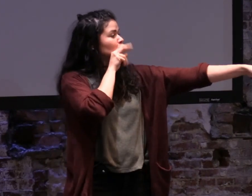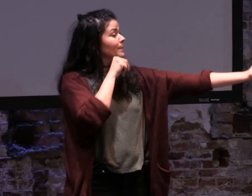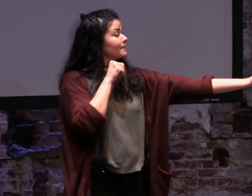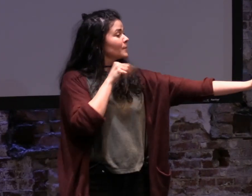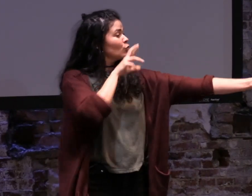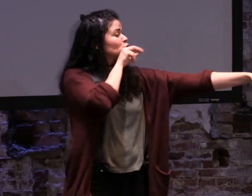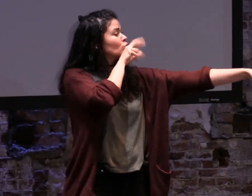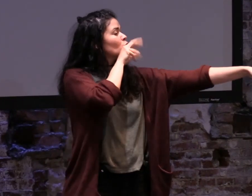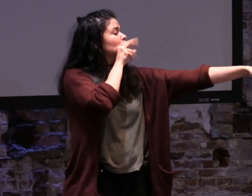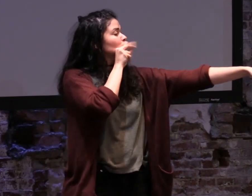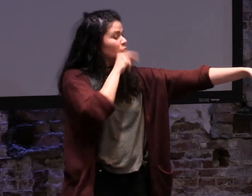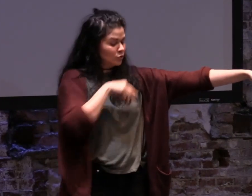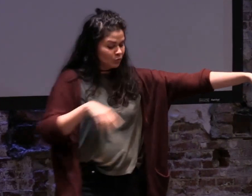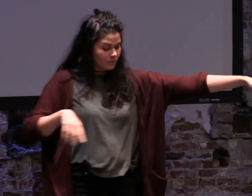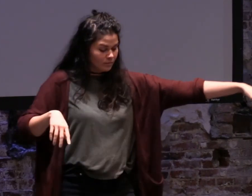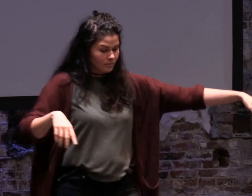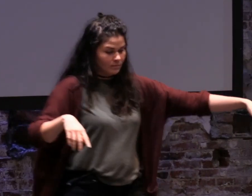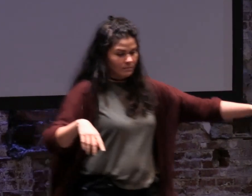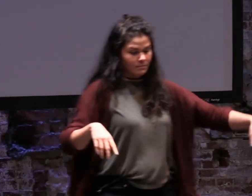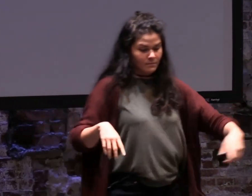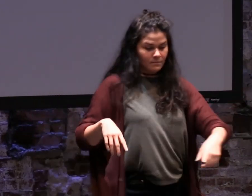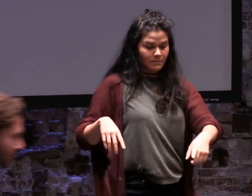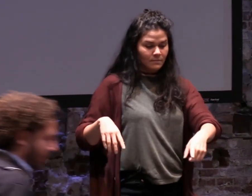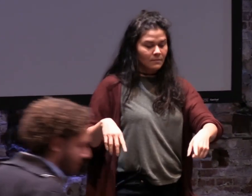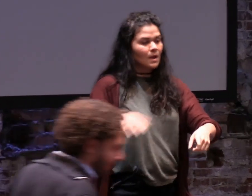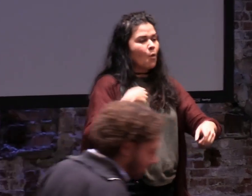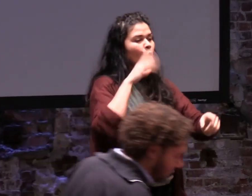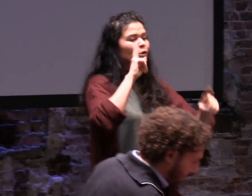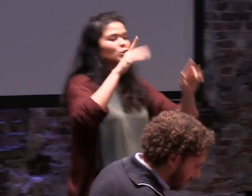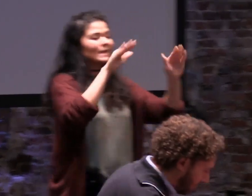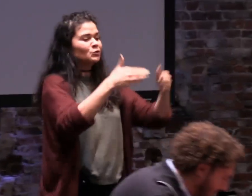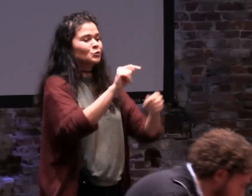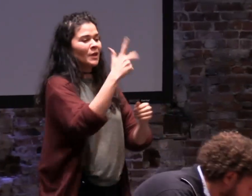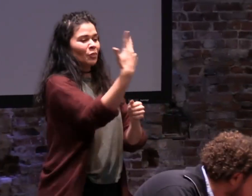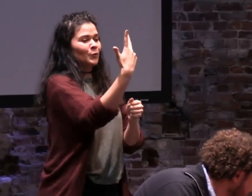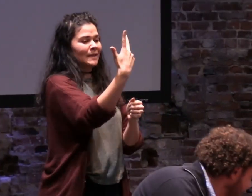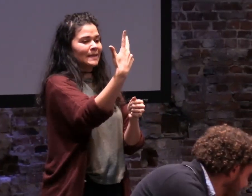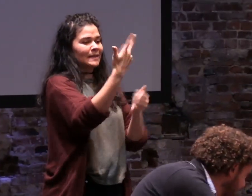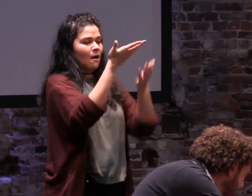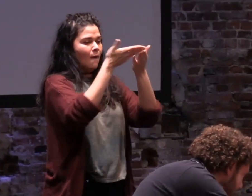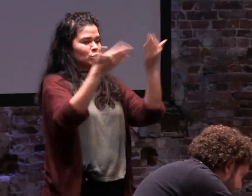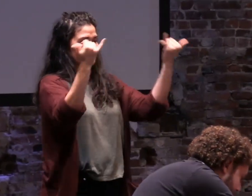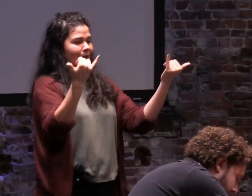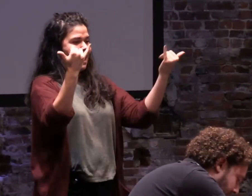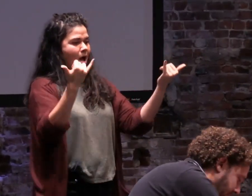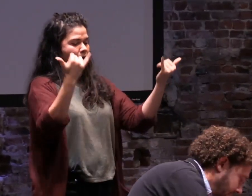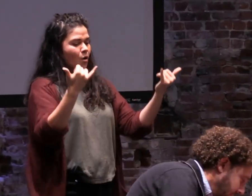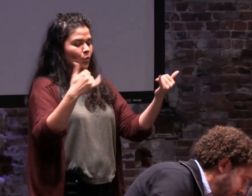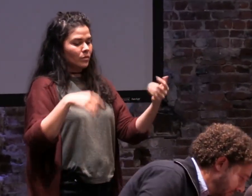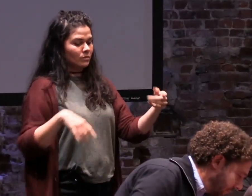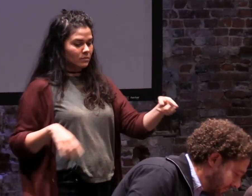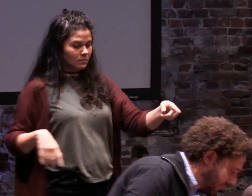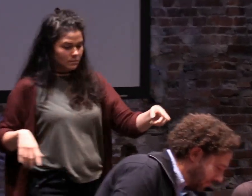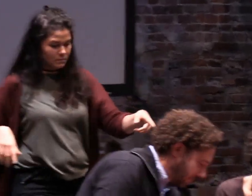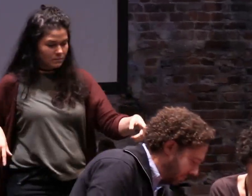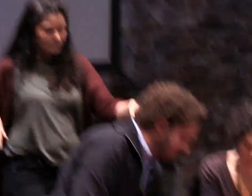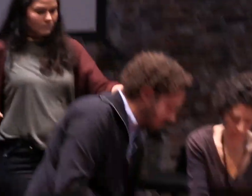Okay, if the two individuals who've already presented can come up to the altar. Actually, there are three objects right now on the on the